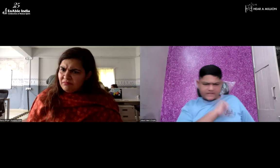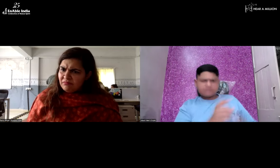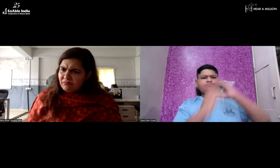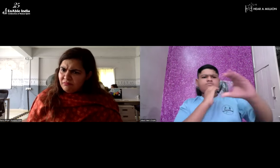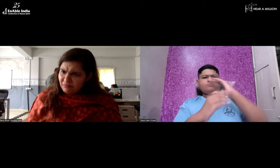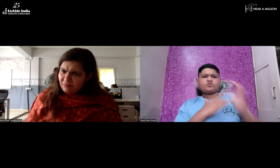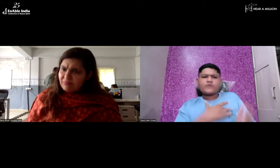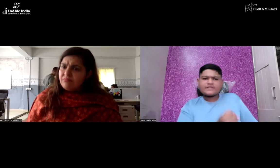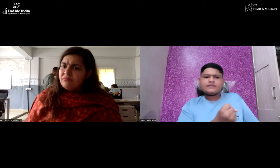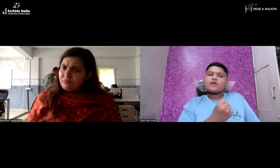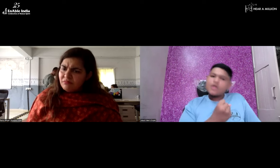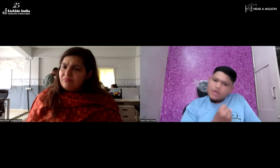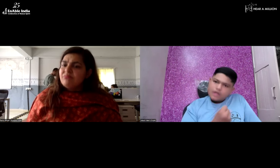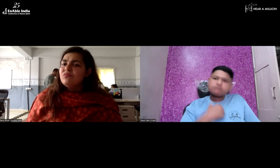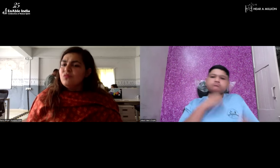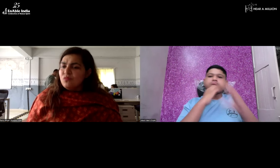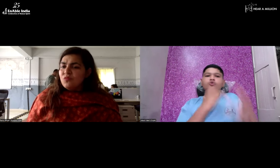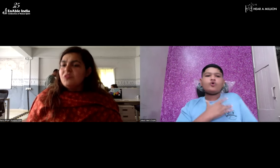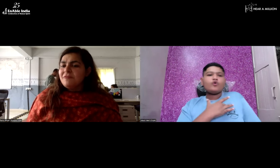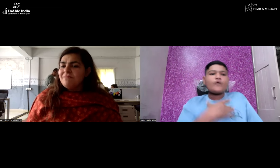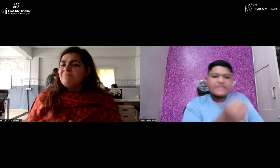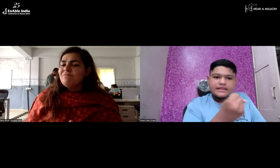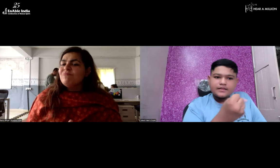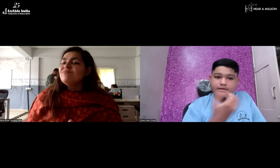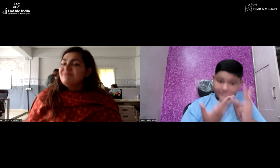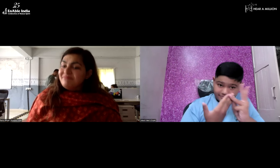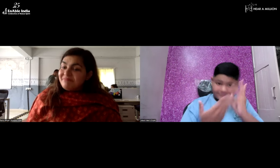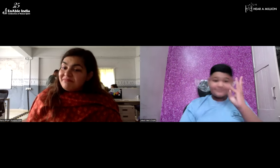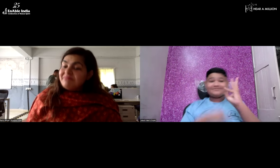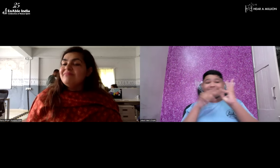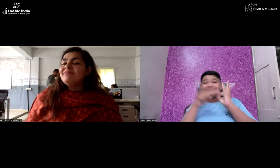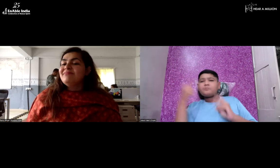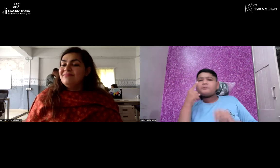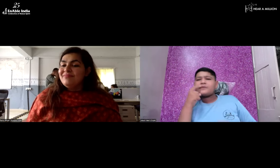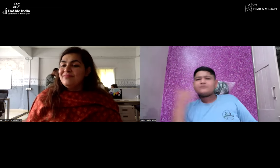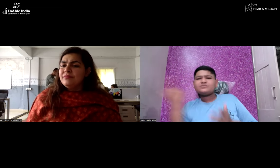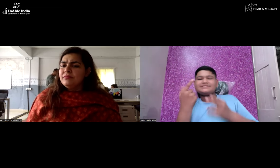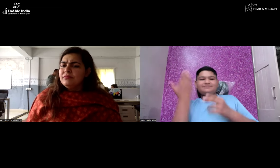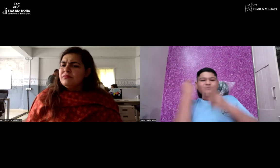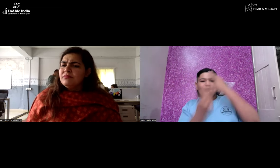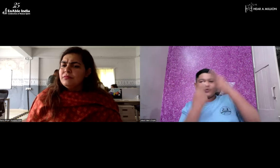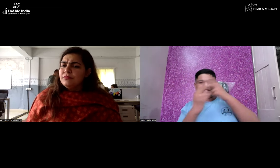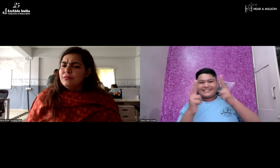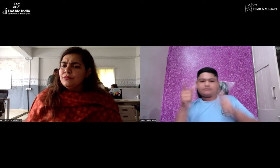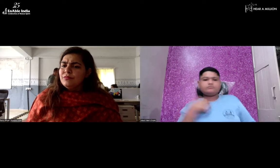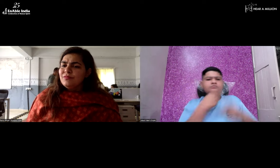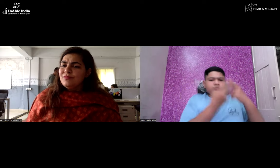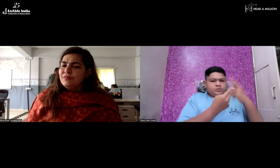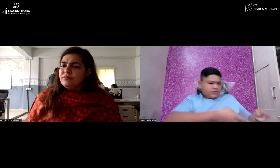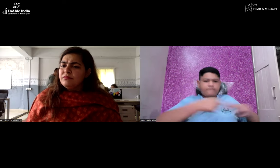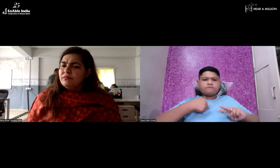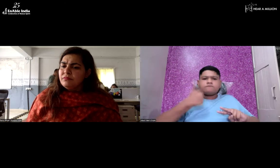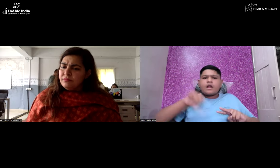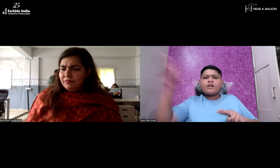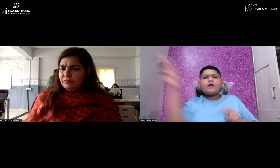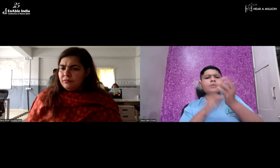part to be of the society and create a budget so that they can come to that equal parting